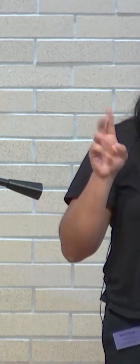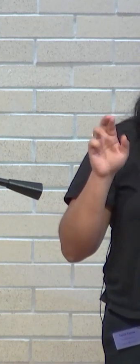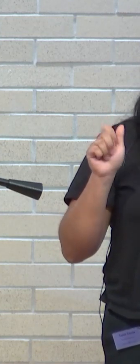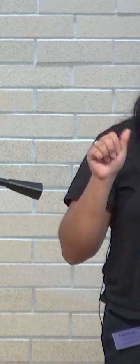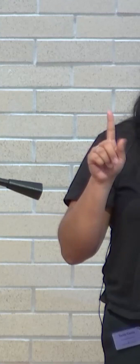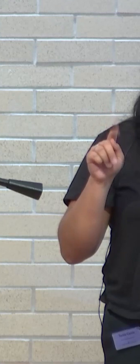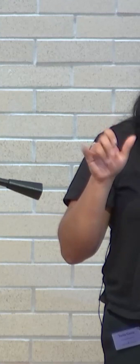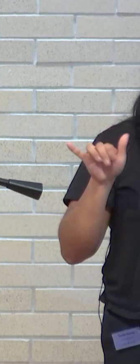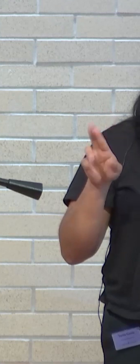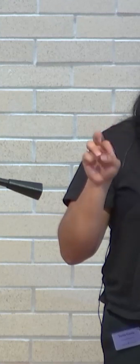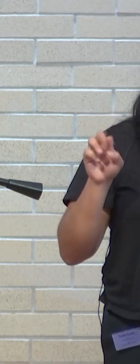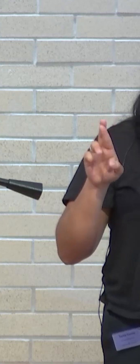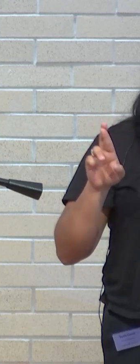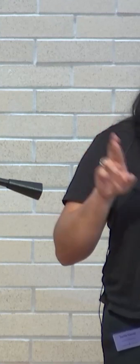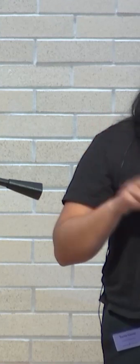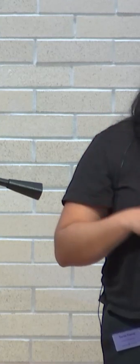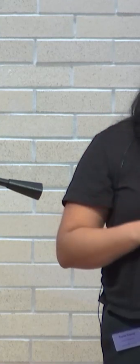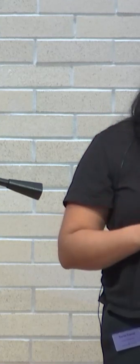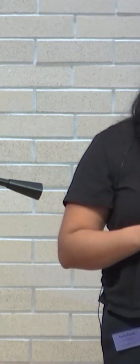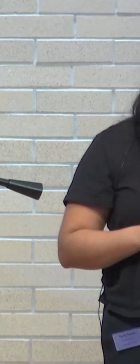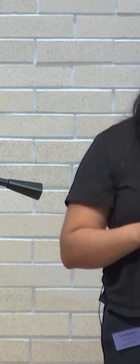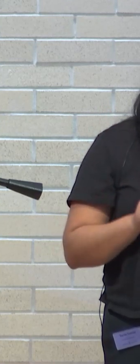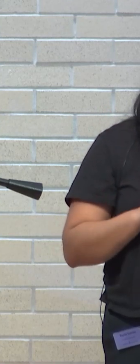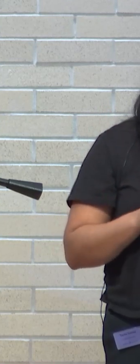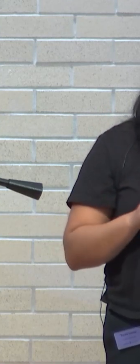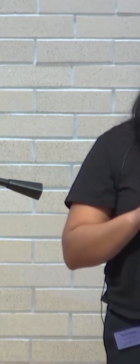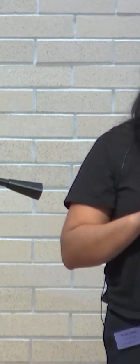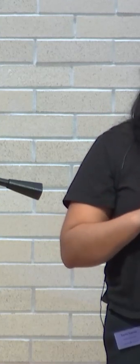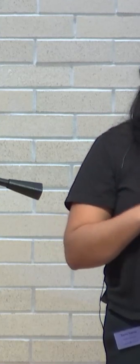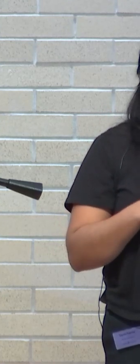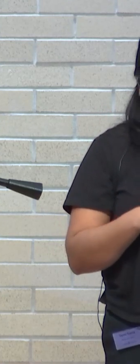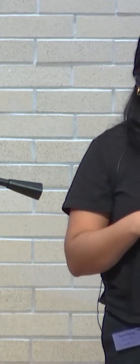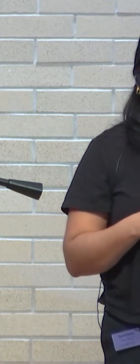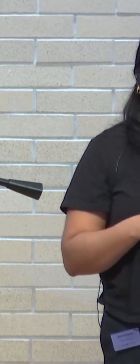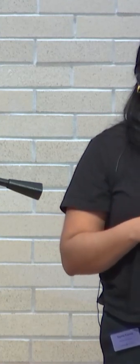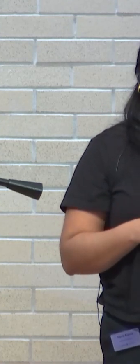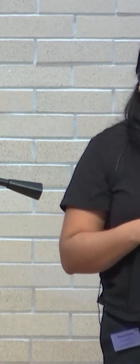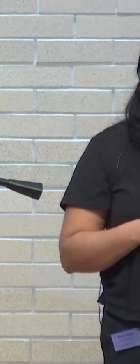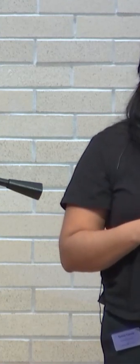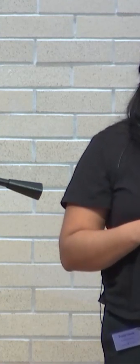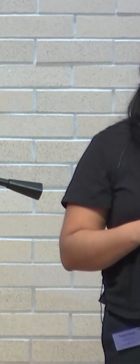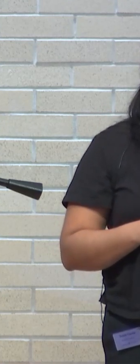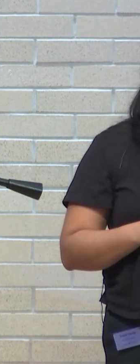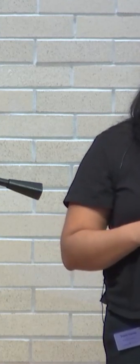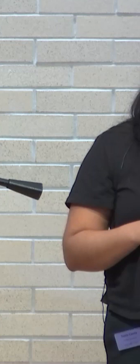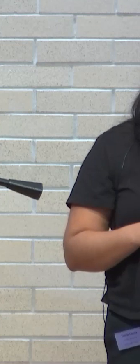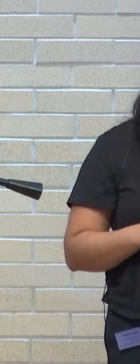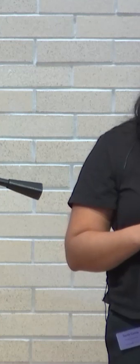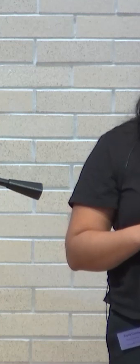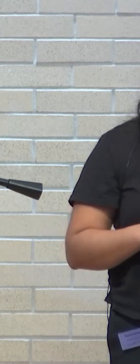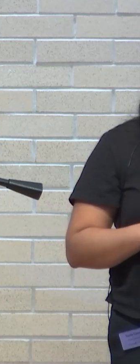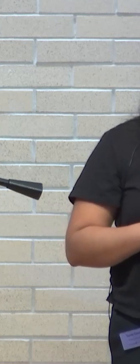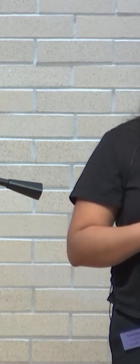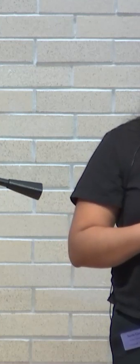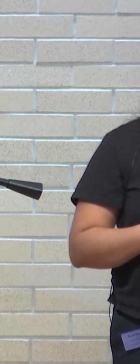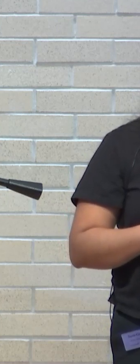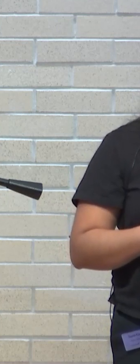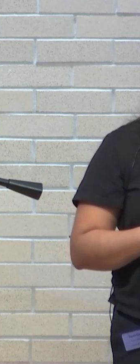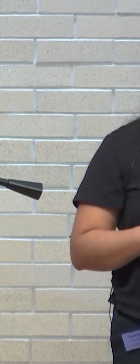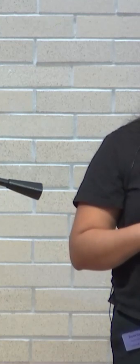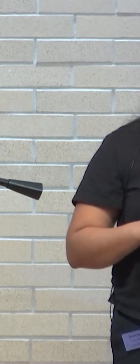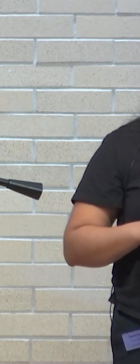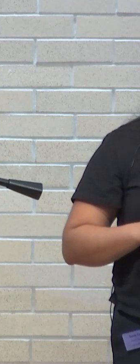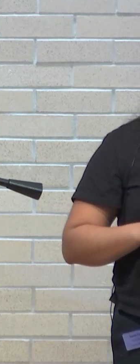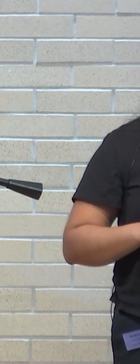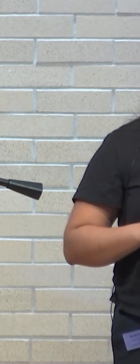that night, ears and hearts collectively that night together. From the audience, we were served with an inspiring performance, one that had us undeniably saying, how can